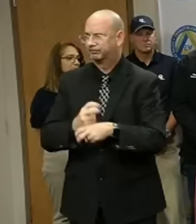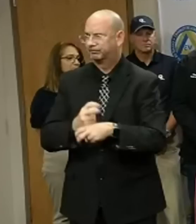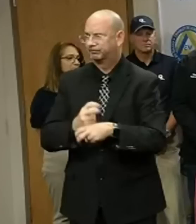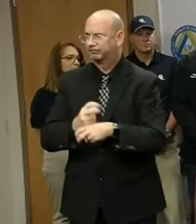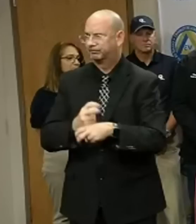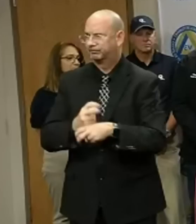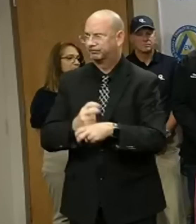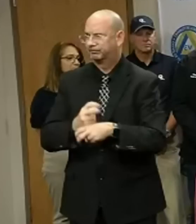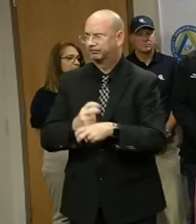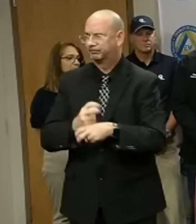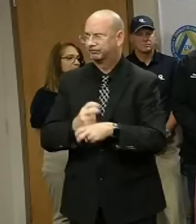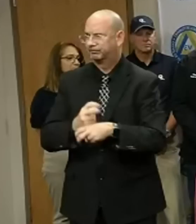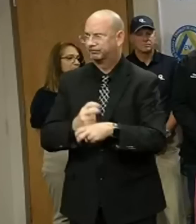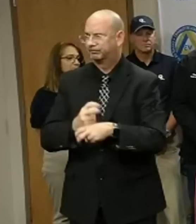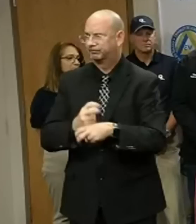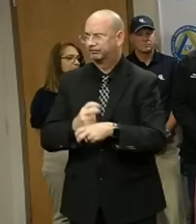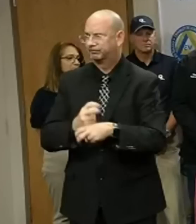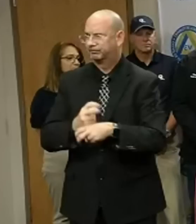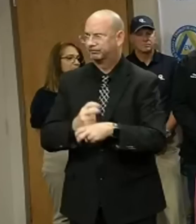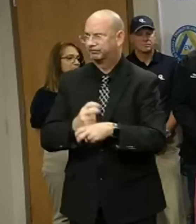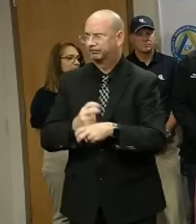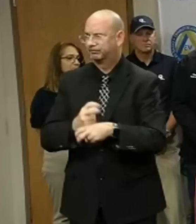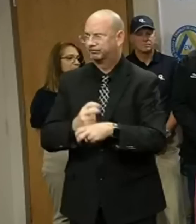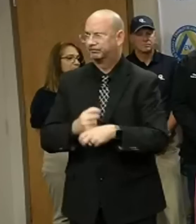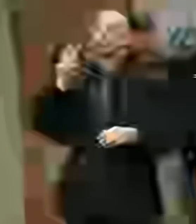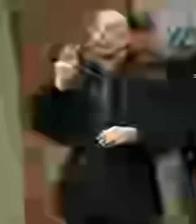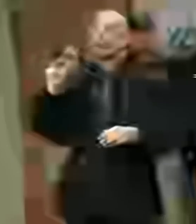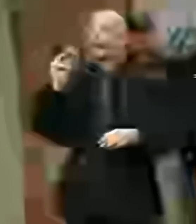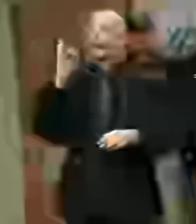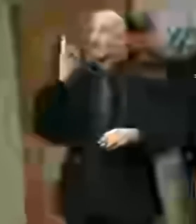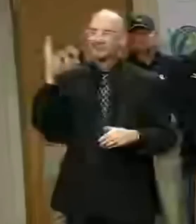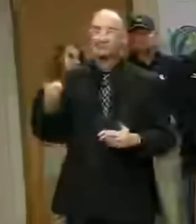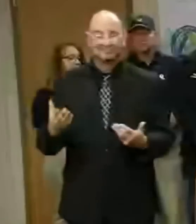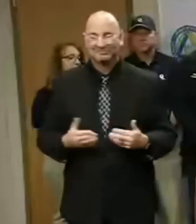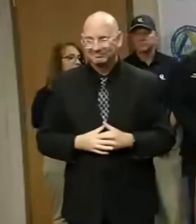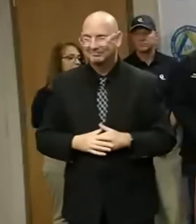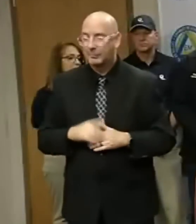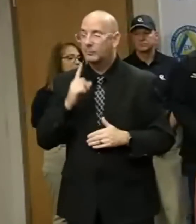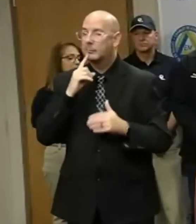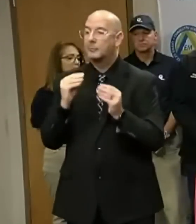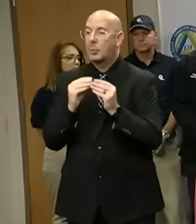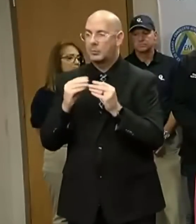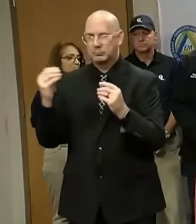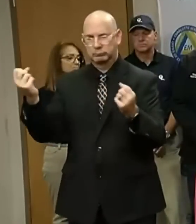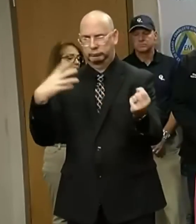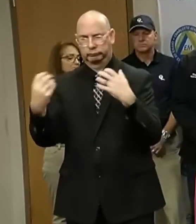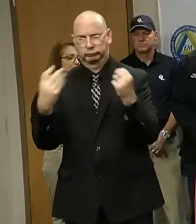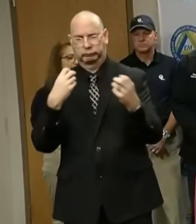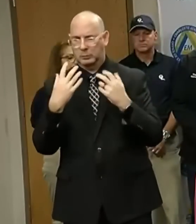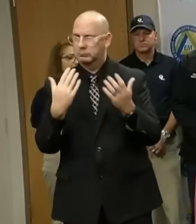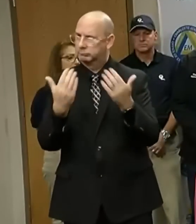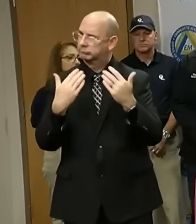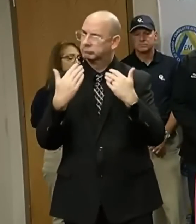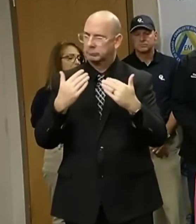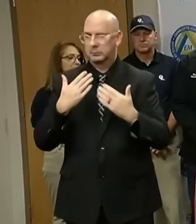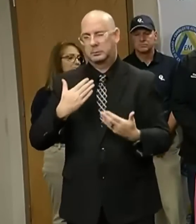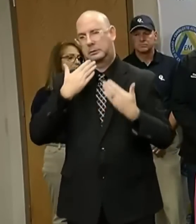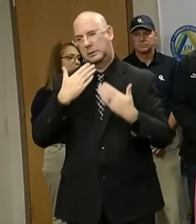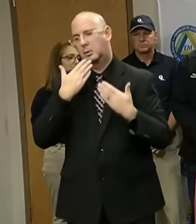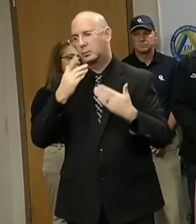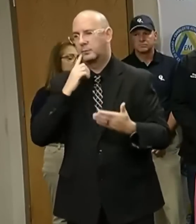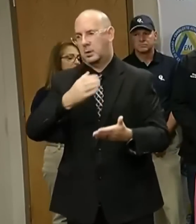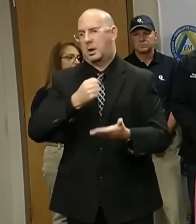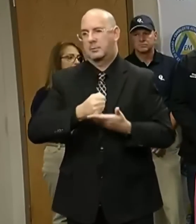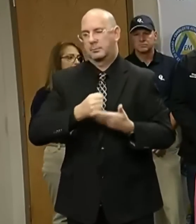while ago, and I think we're going to have even more funds at the end of the day. And again, that goes directly to the great people here in Southwest Florida and all the way across the